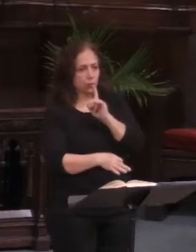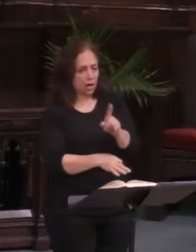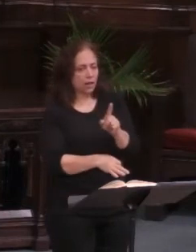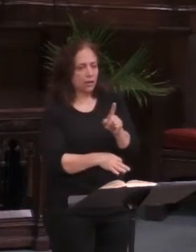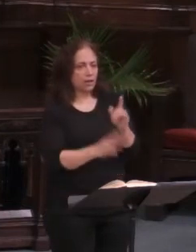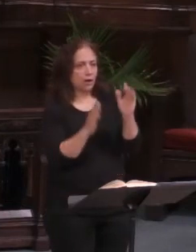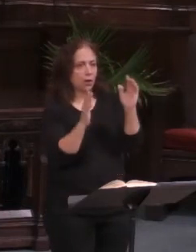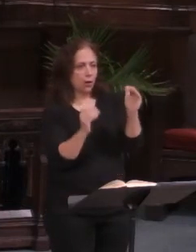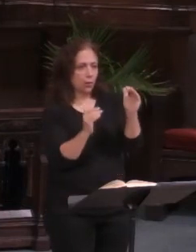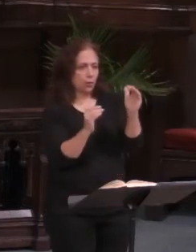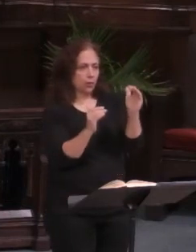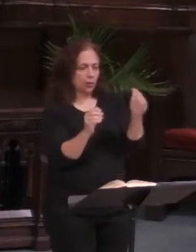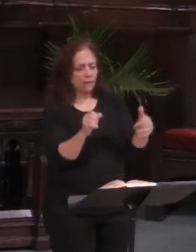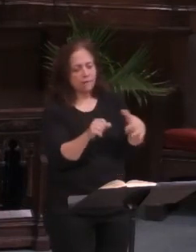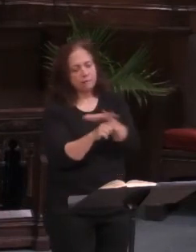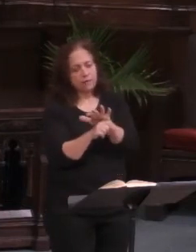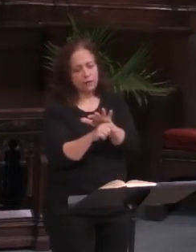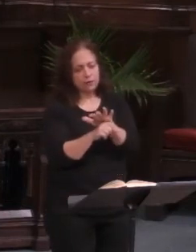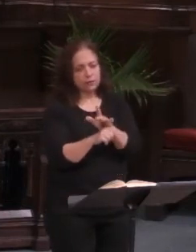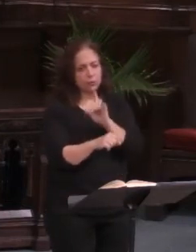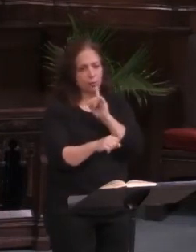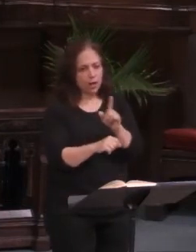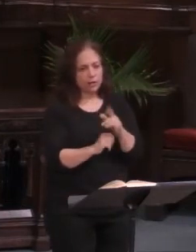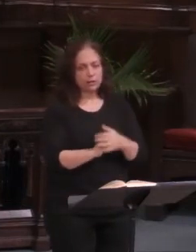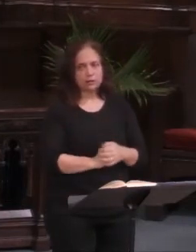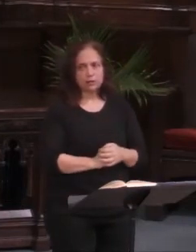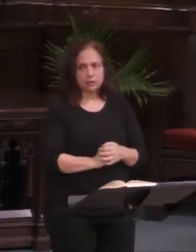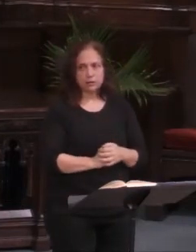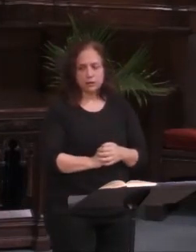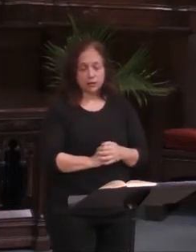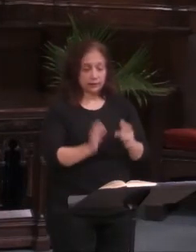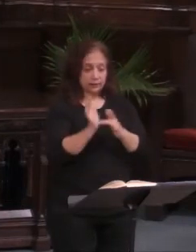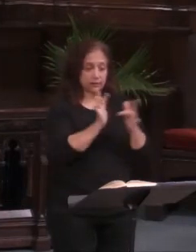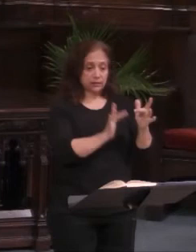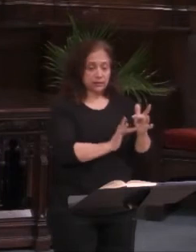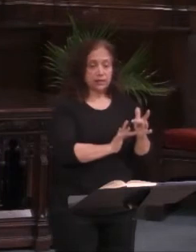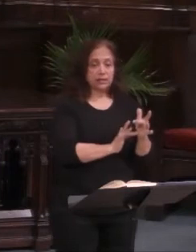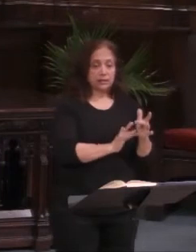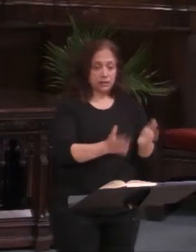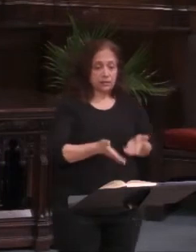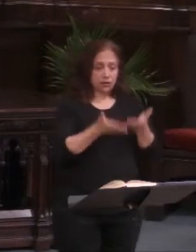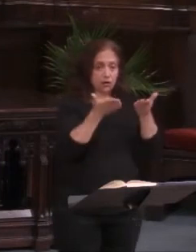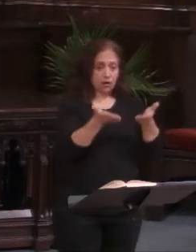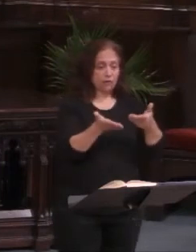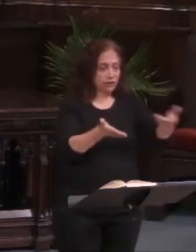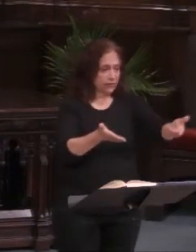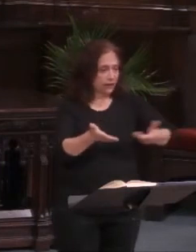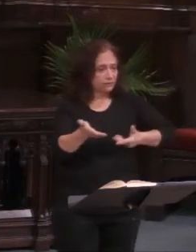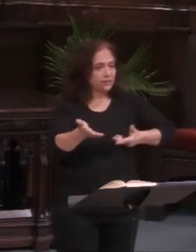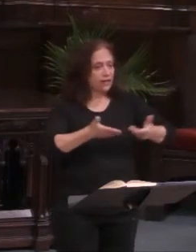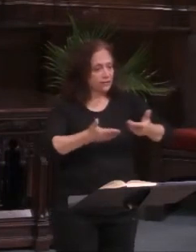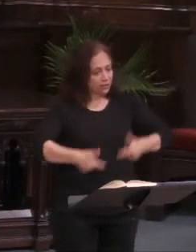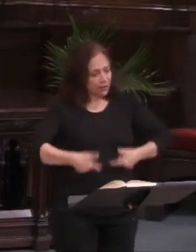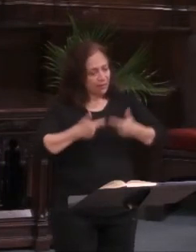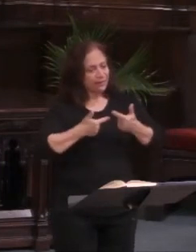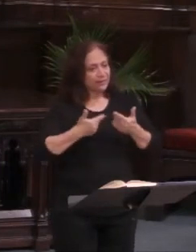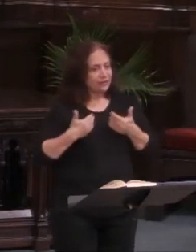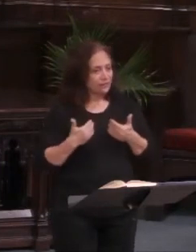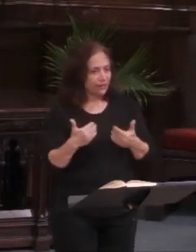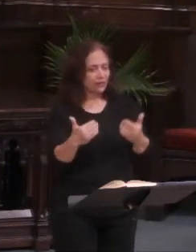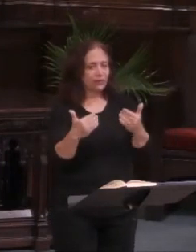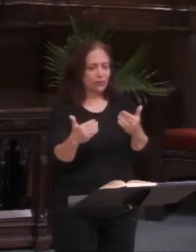a hope-filled reality. Jesus offers us invitations to live into our